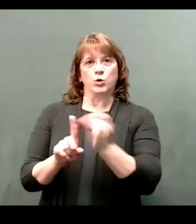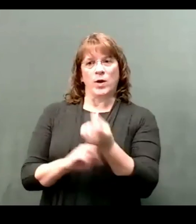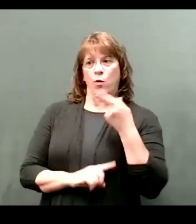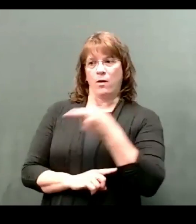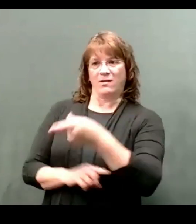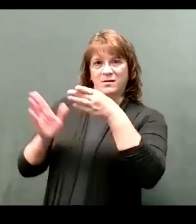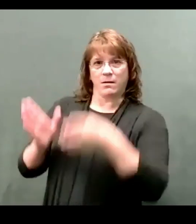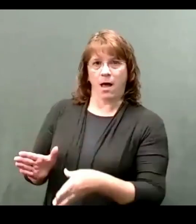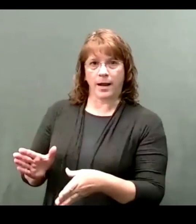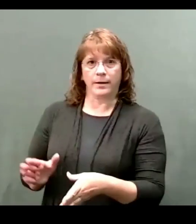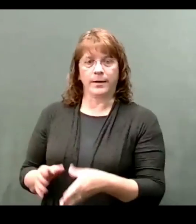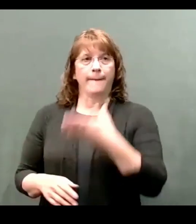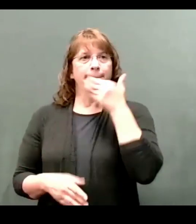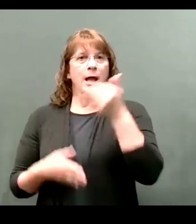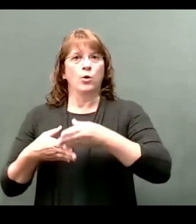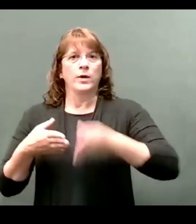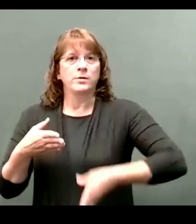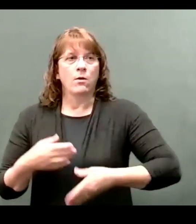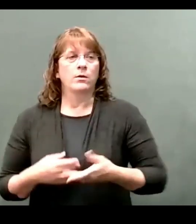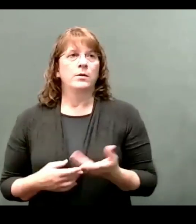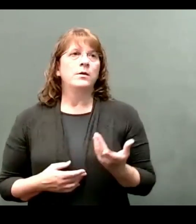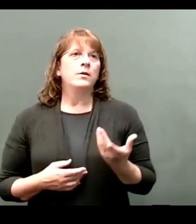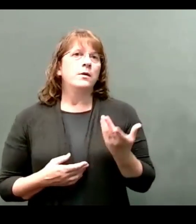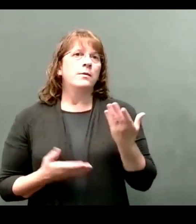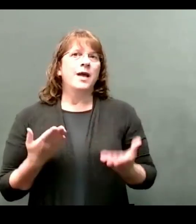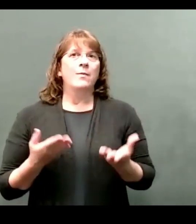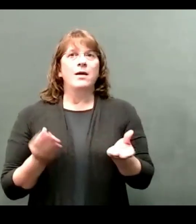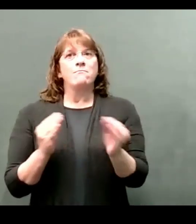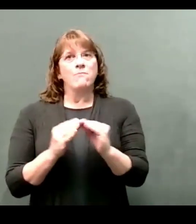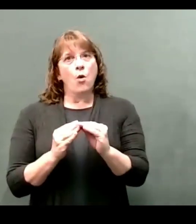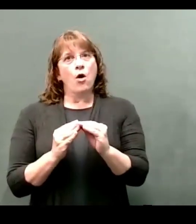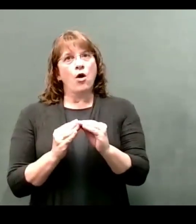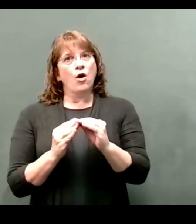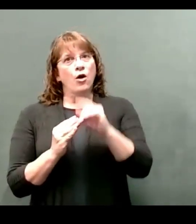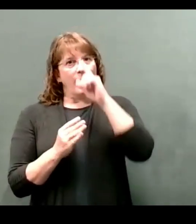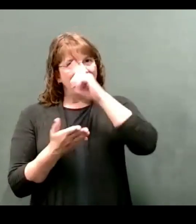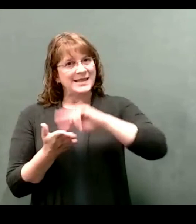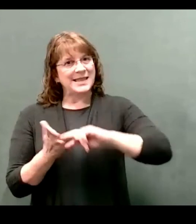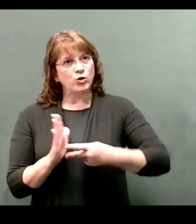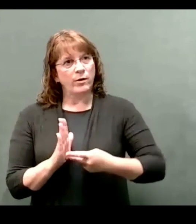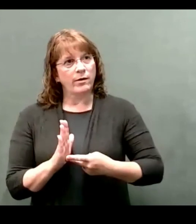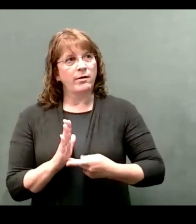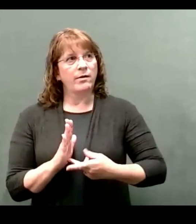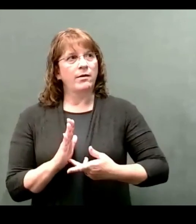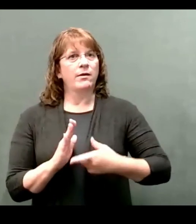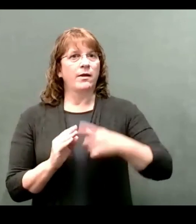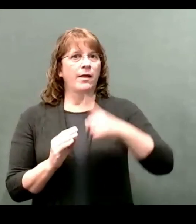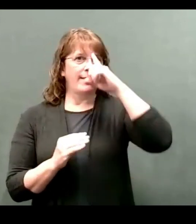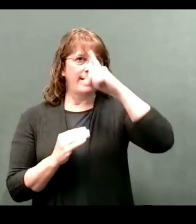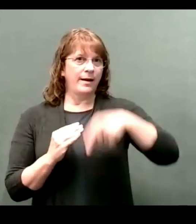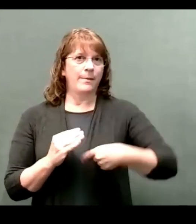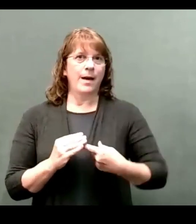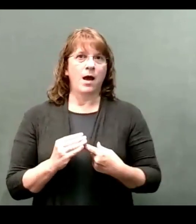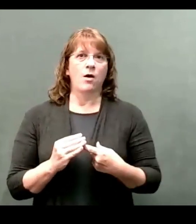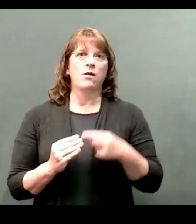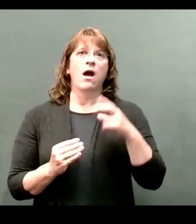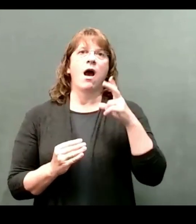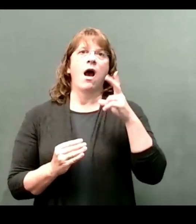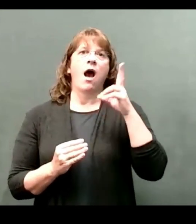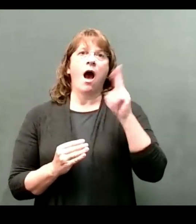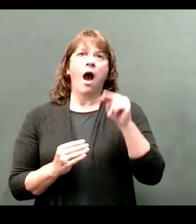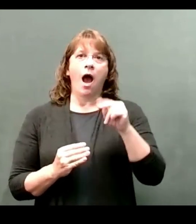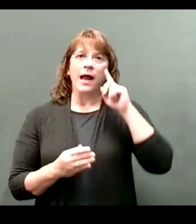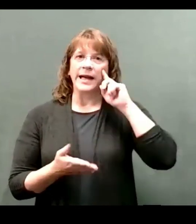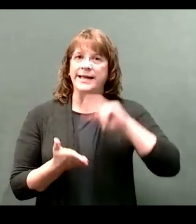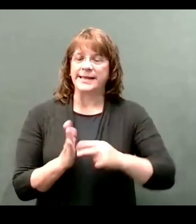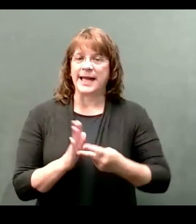better outcome for your client, and that might more intentionally think about the unintended consequences or the harm